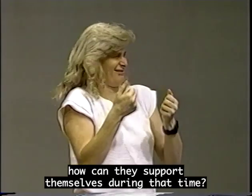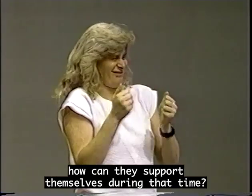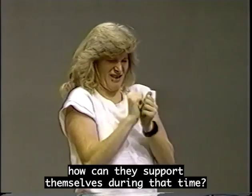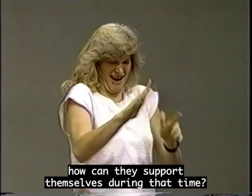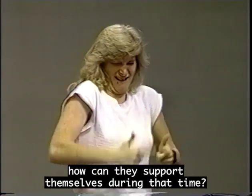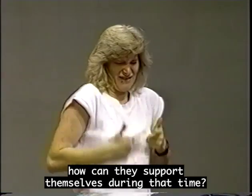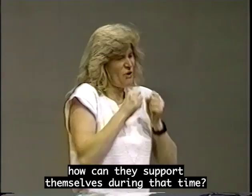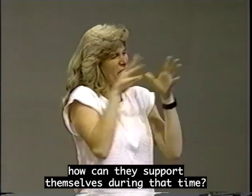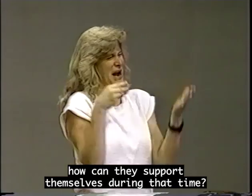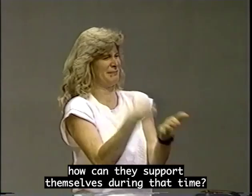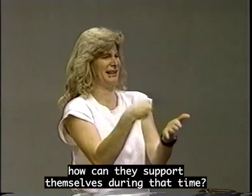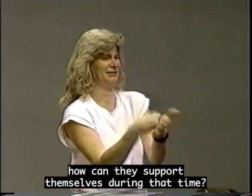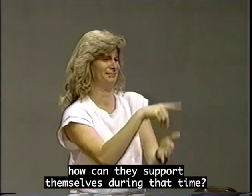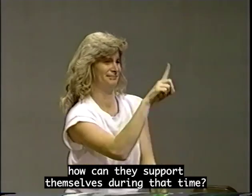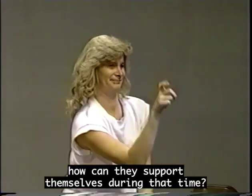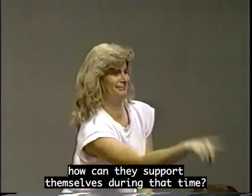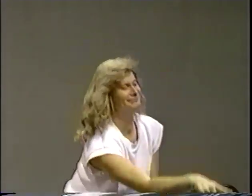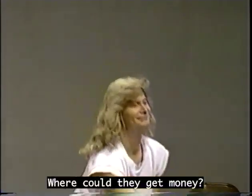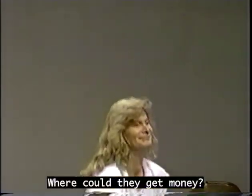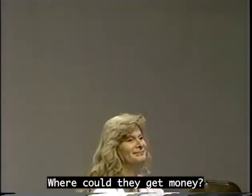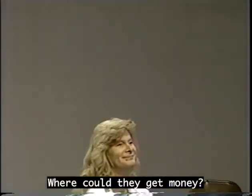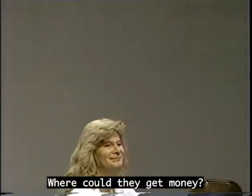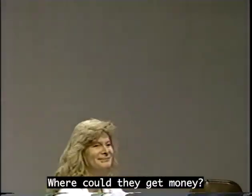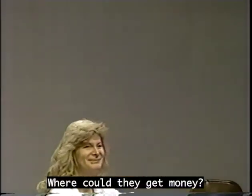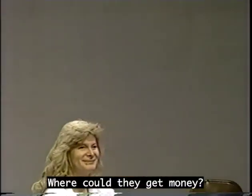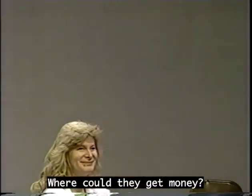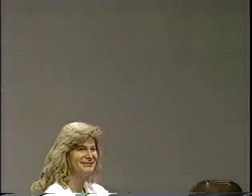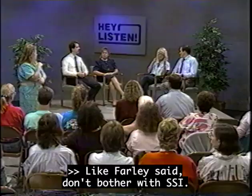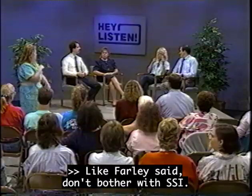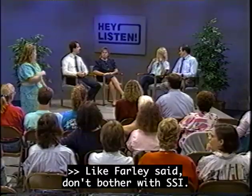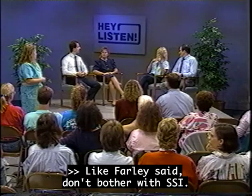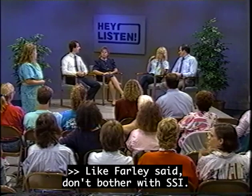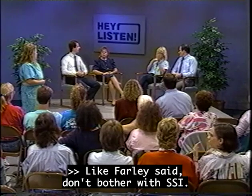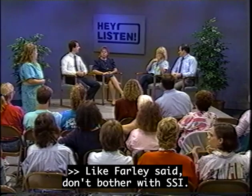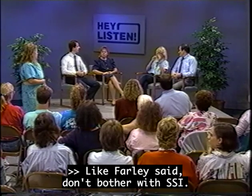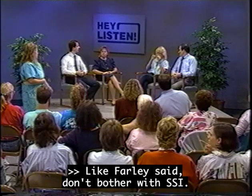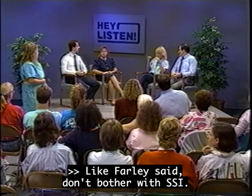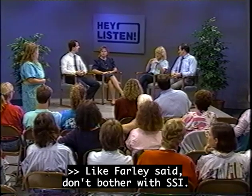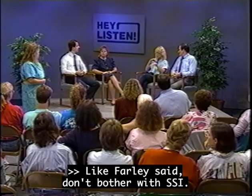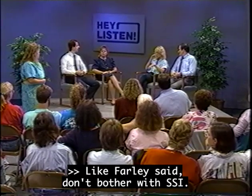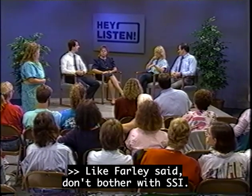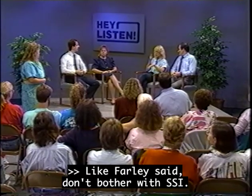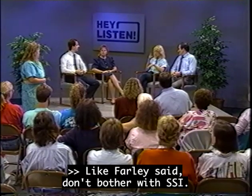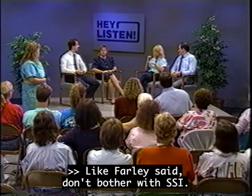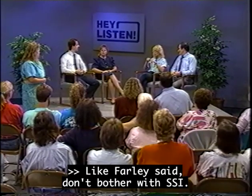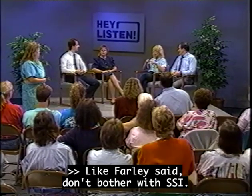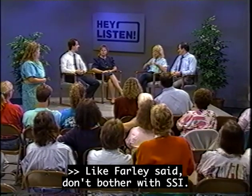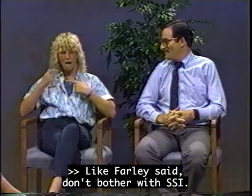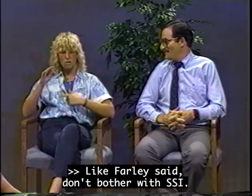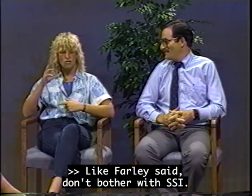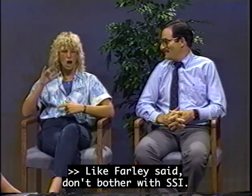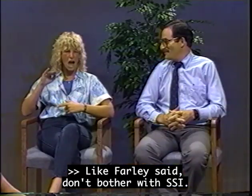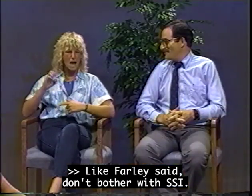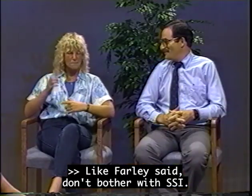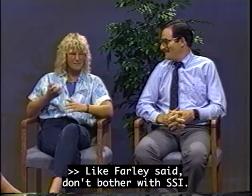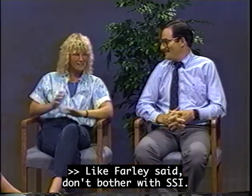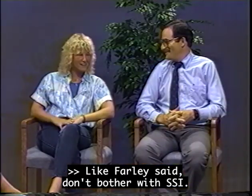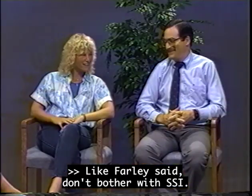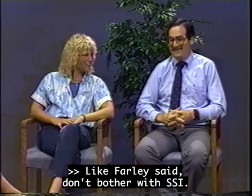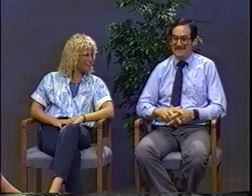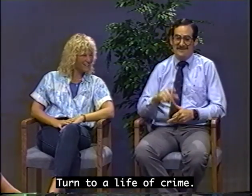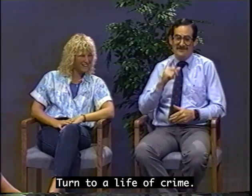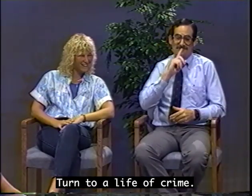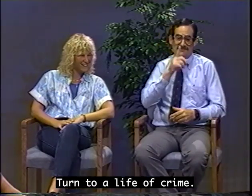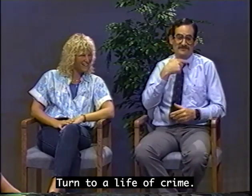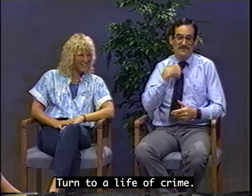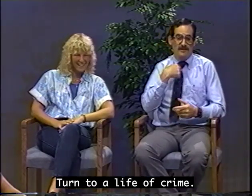job. How can they support themselves during that time? Where could they get money? Like Farley said, don't bother